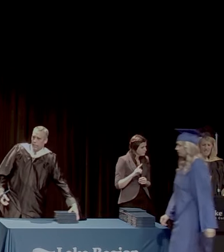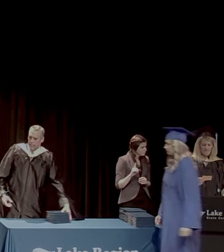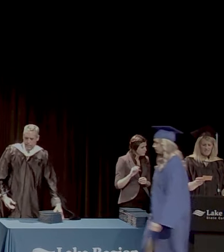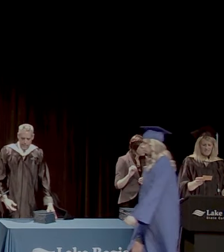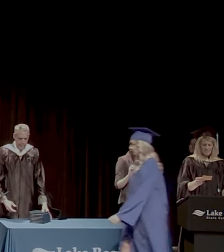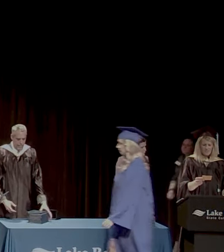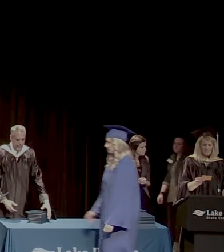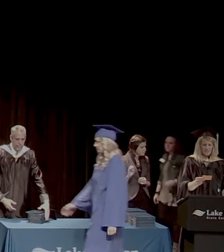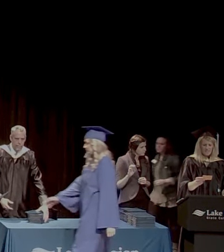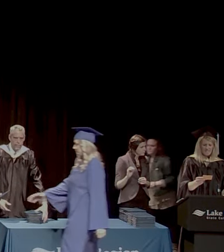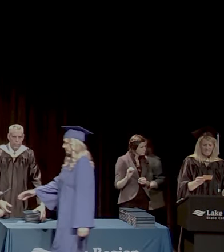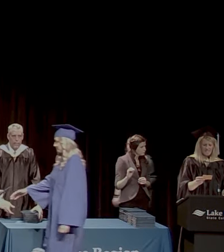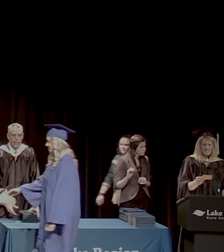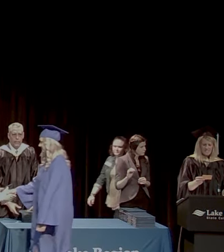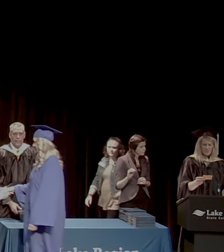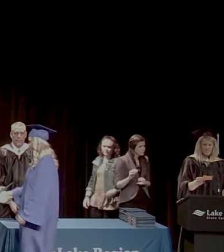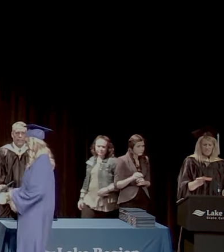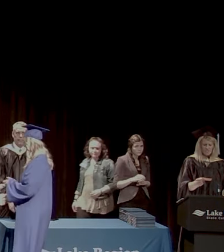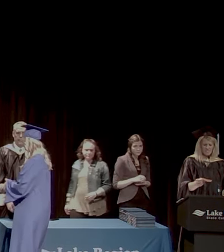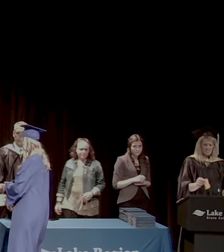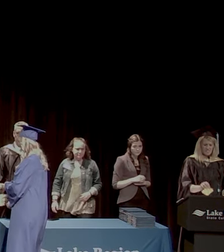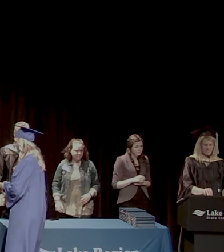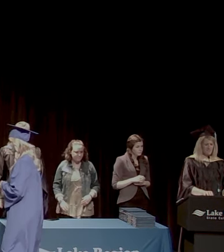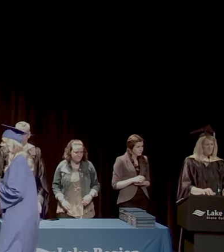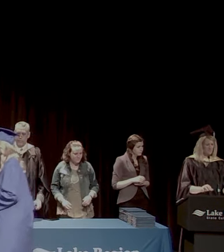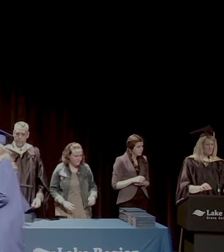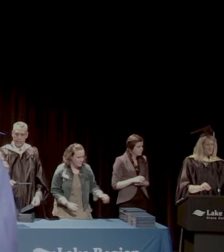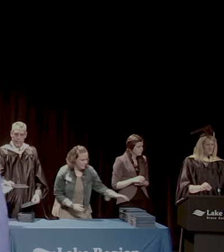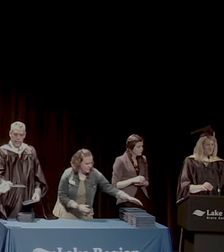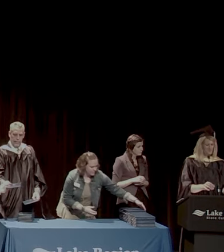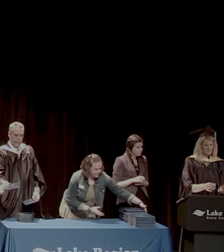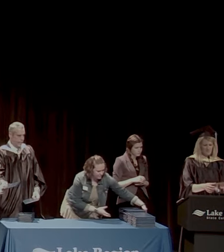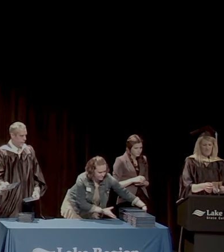Zoe Odell, Associate in Applied Science, Associate Degree Nurse.